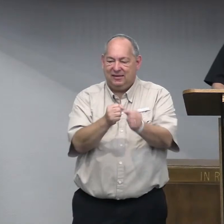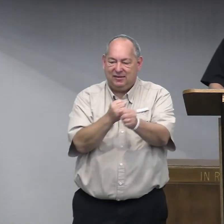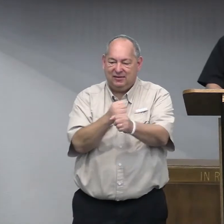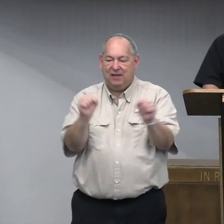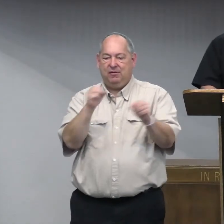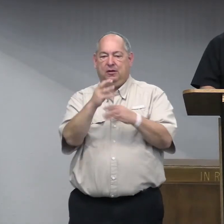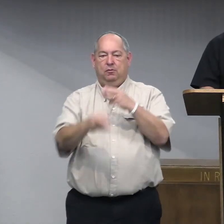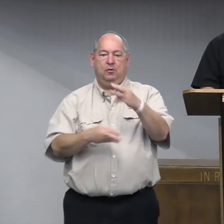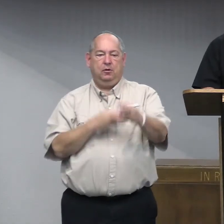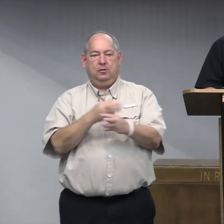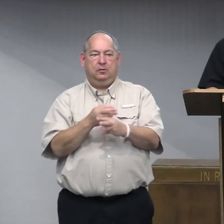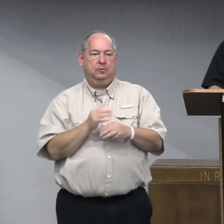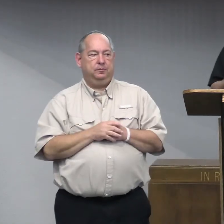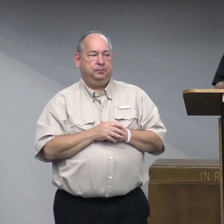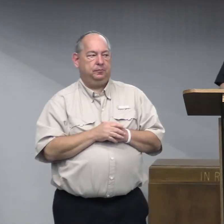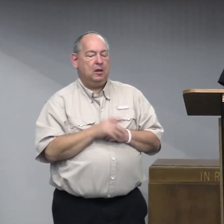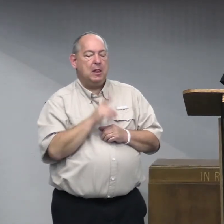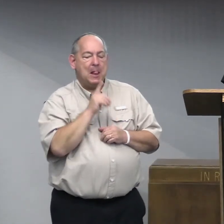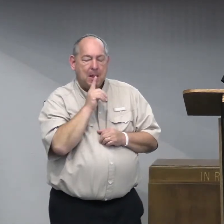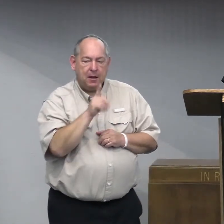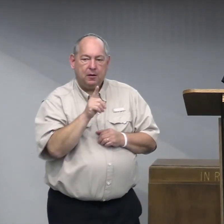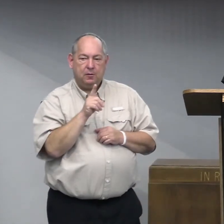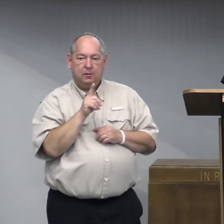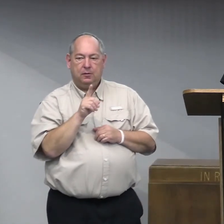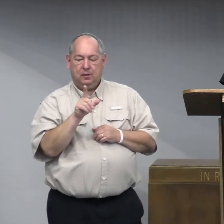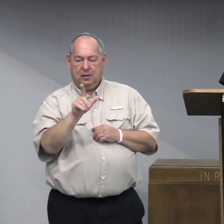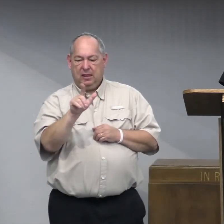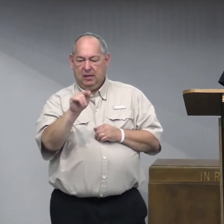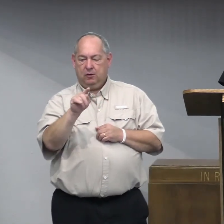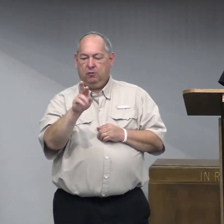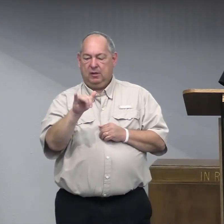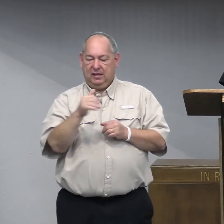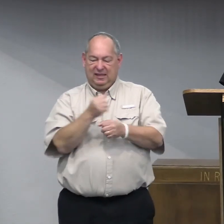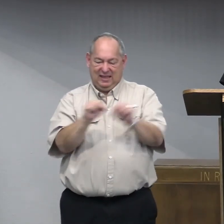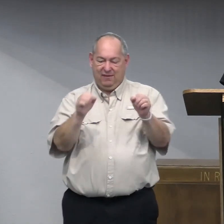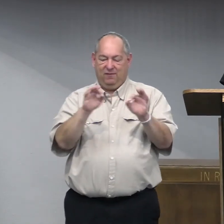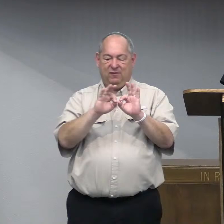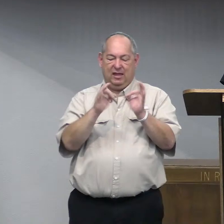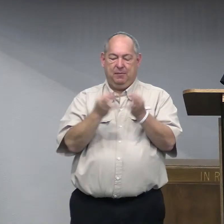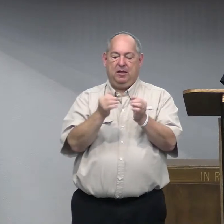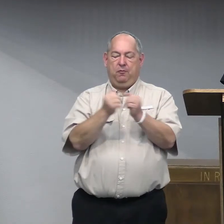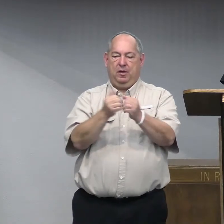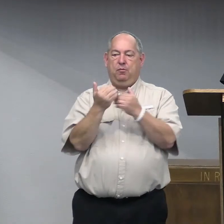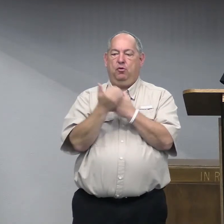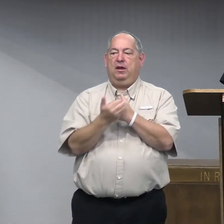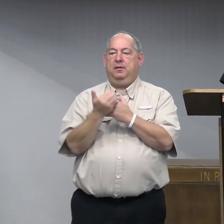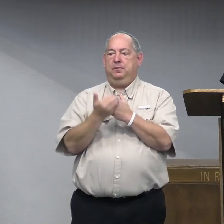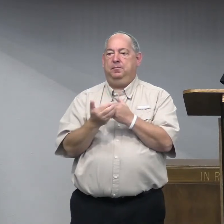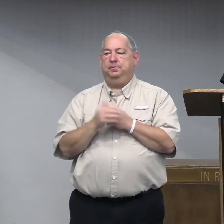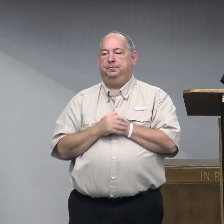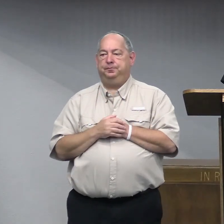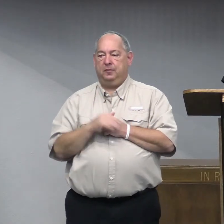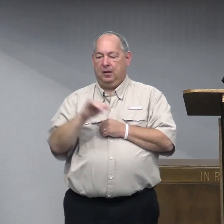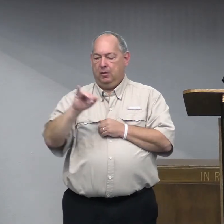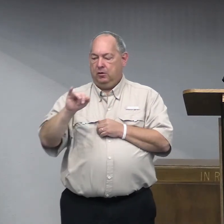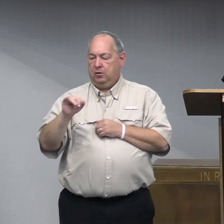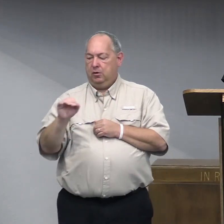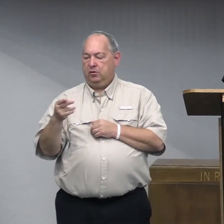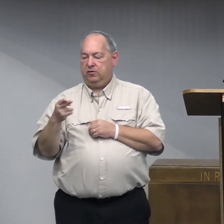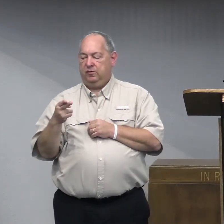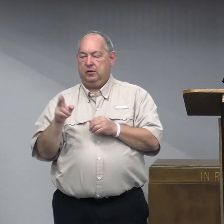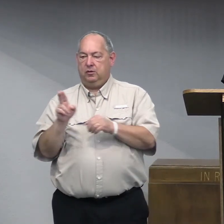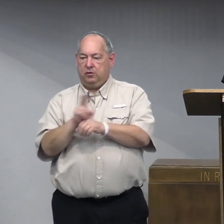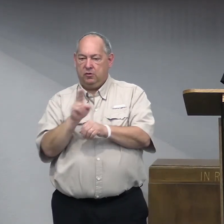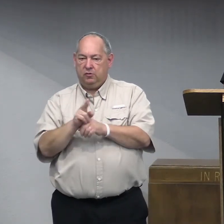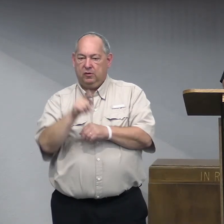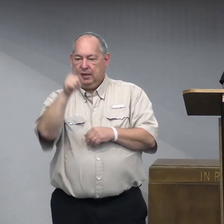world, literally saving his family with bread. Joseph used